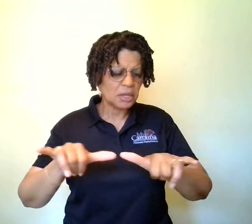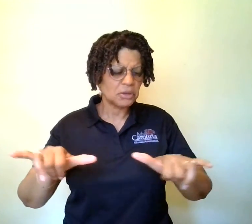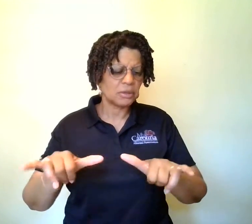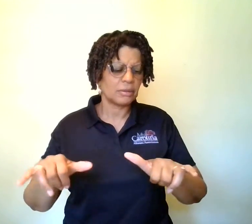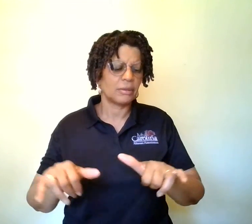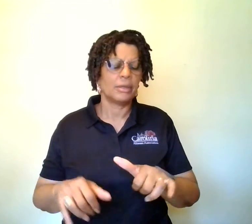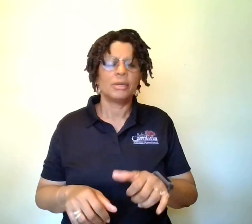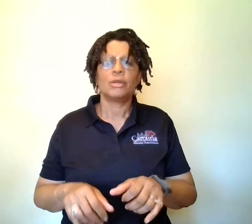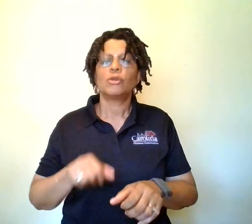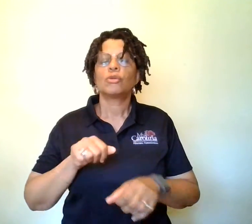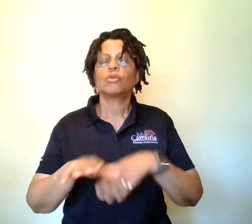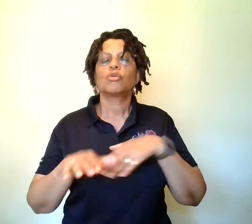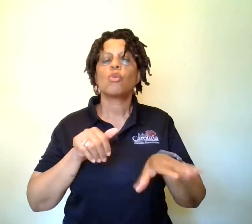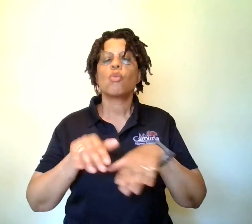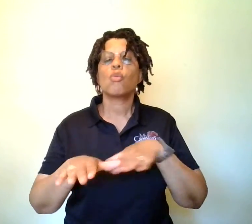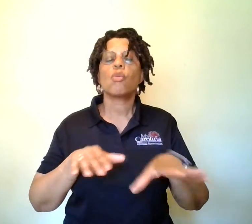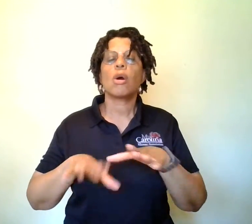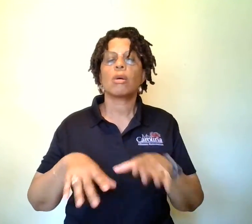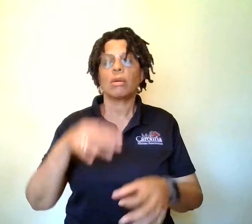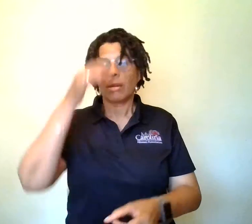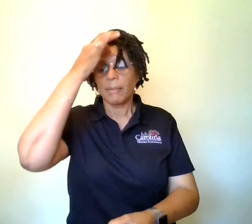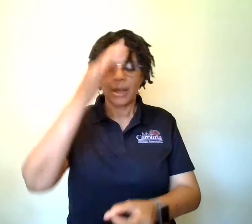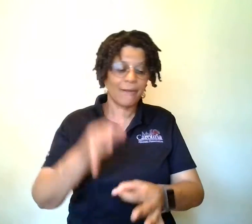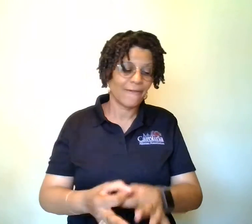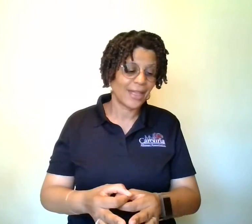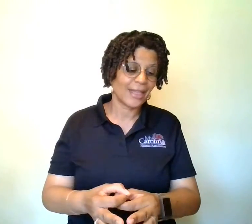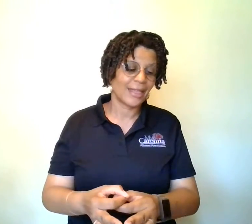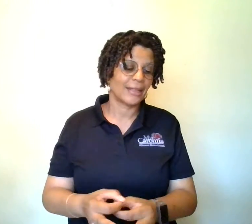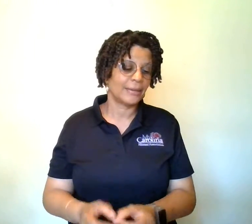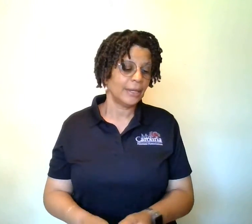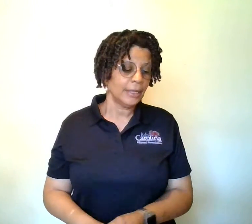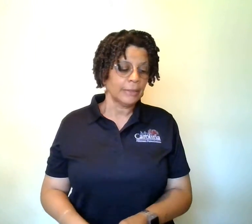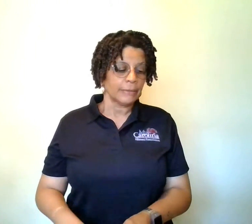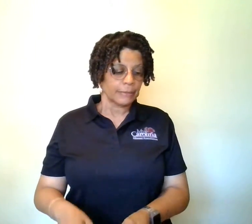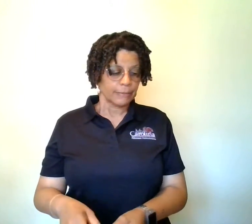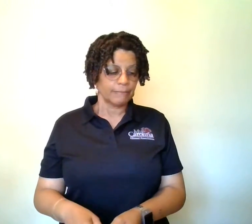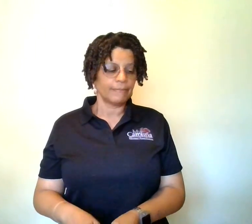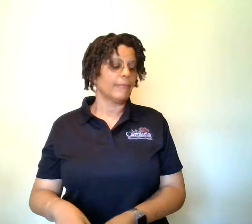Look, I think it's going better than most of us would have expected.